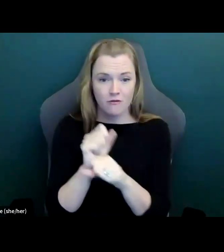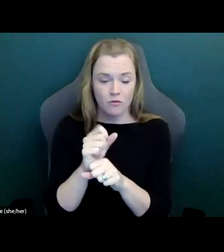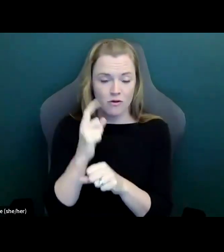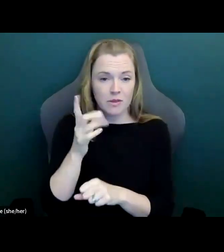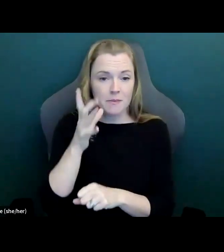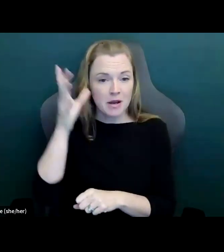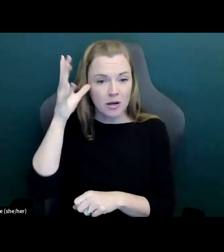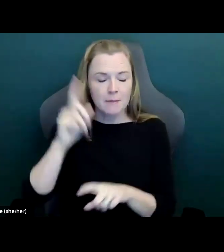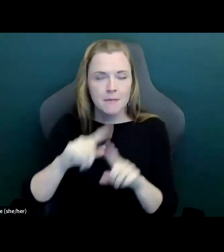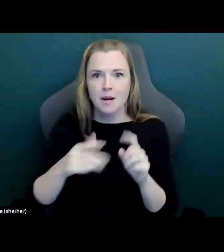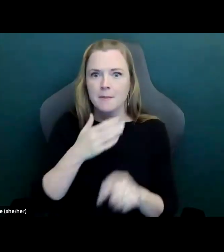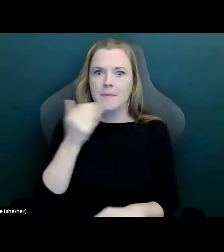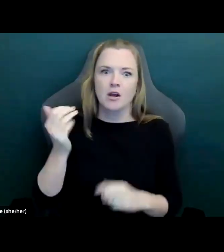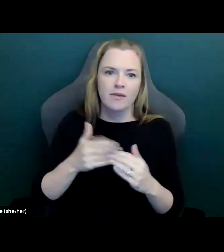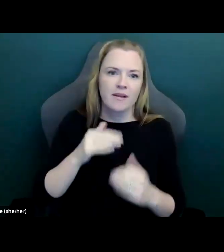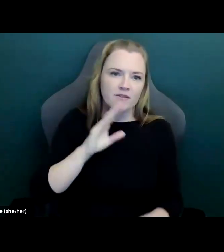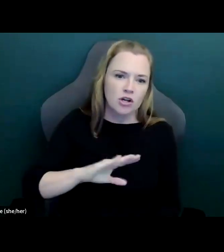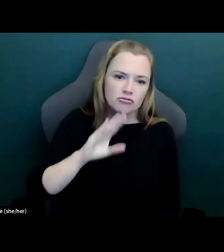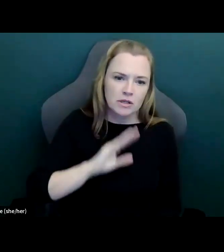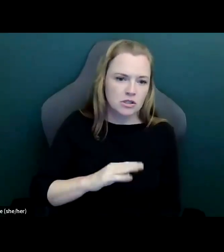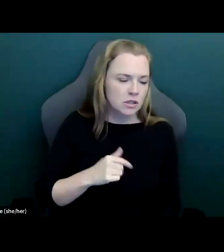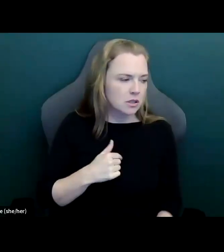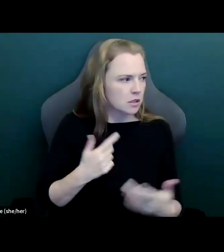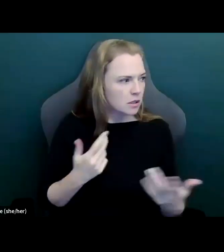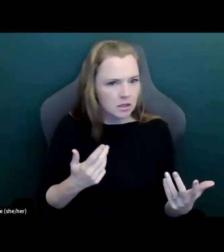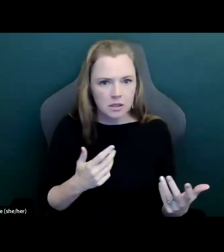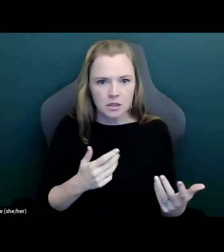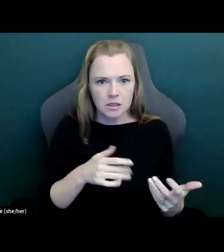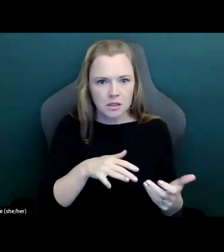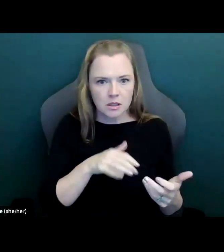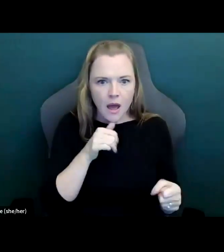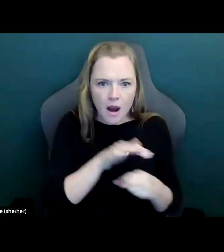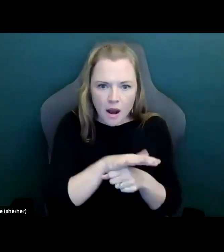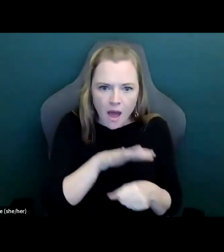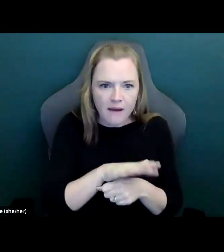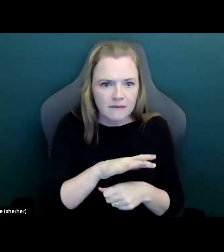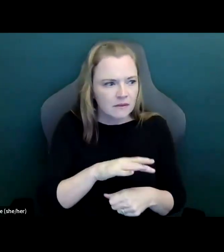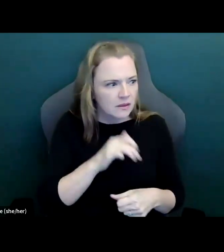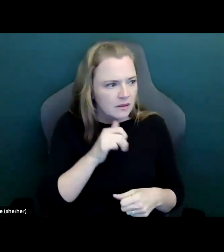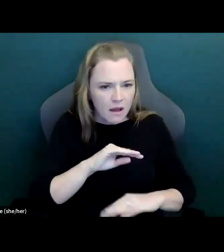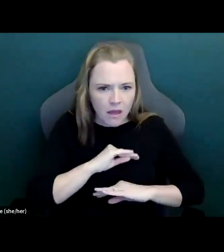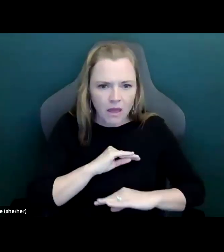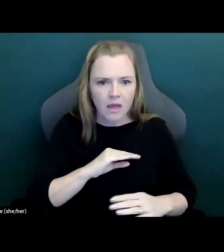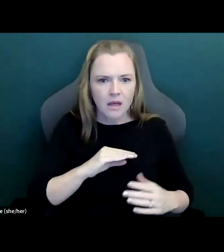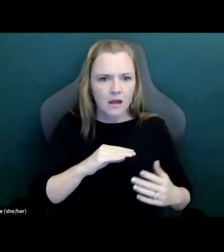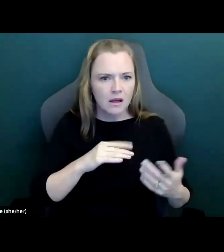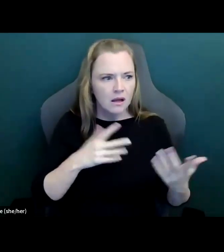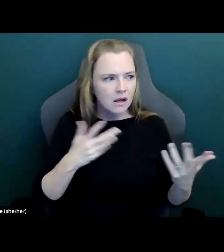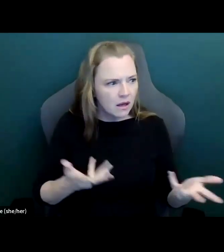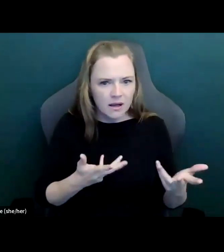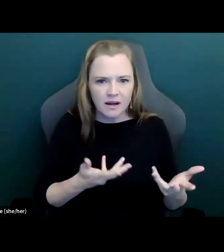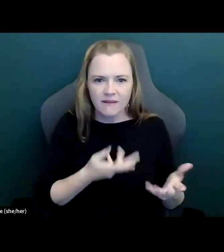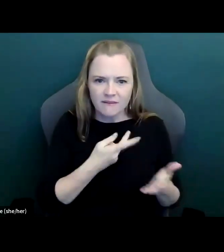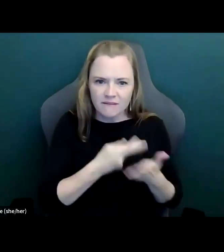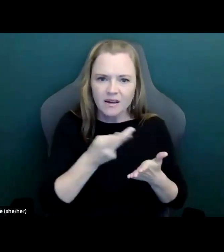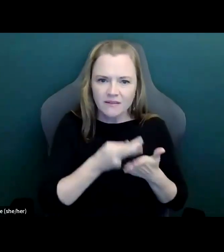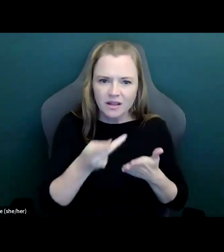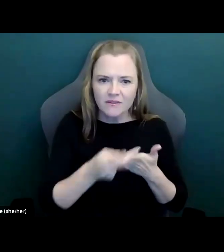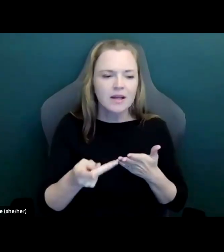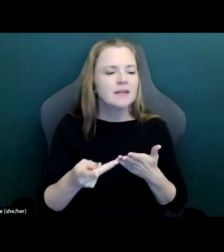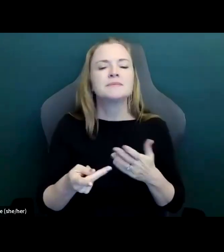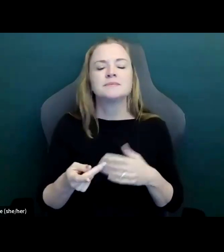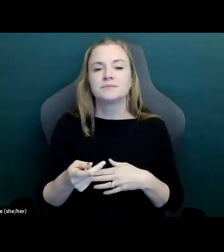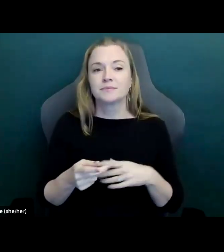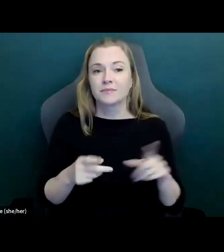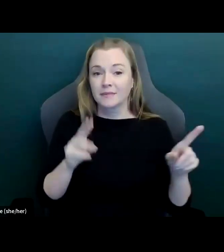lot better than the frustration of constantly not getting the supports he needed from traditional agencies. Nick's behavioral challenges are